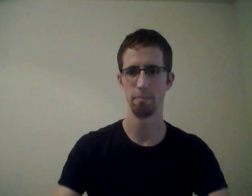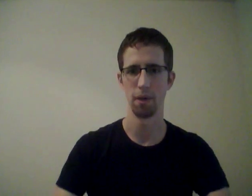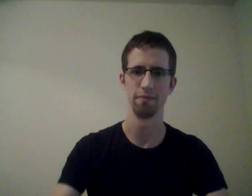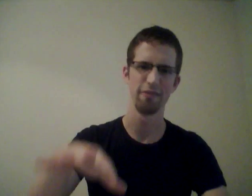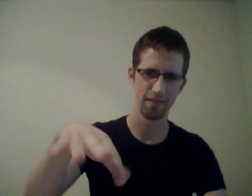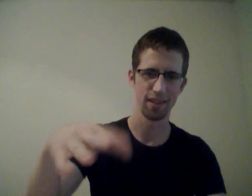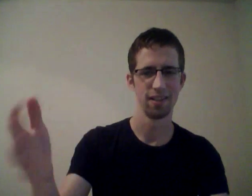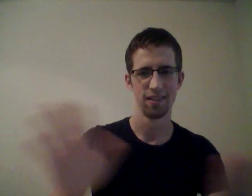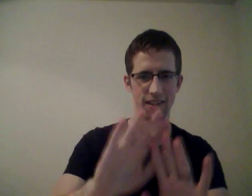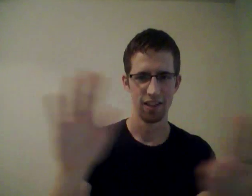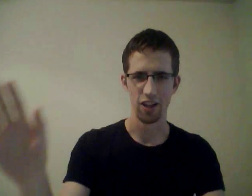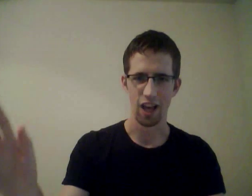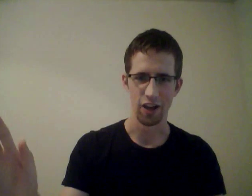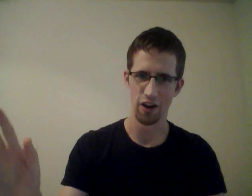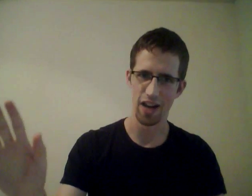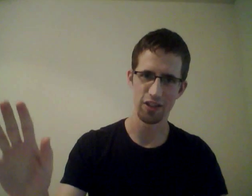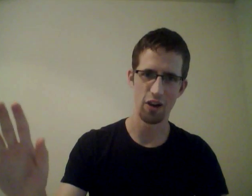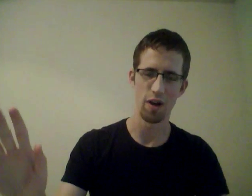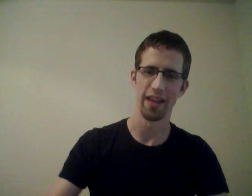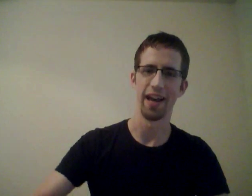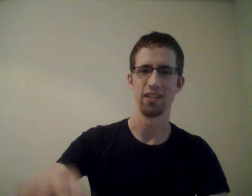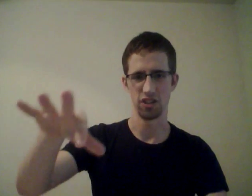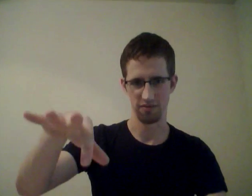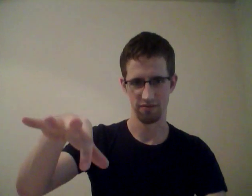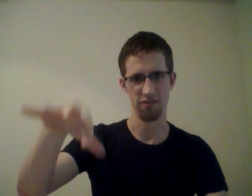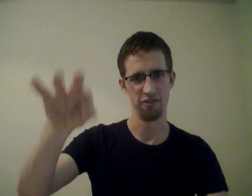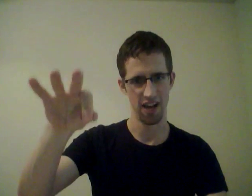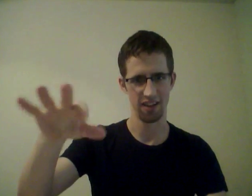But you don't have to know all that, just find.